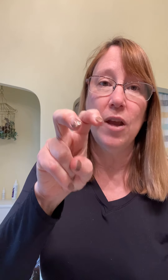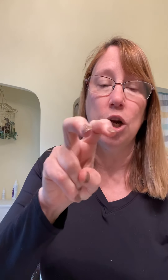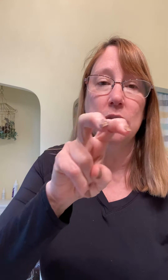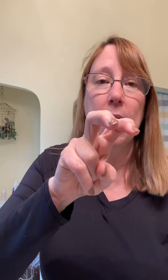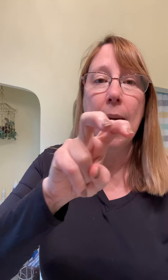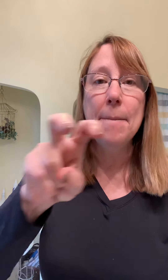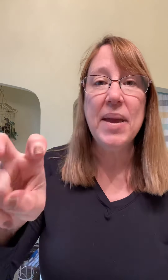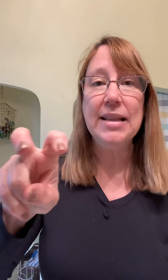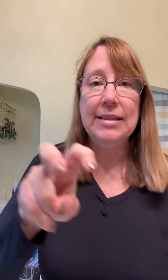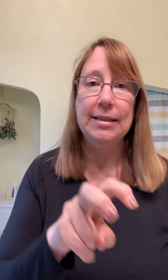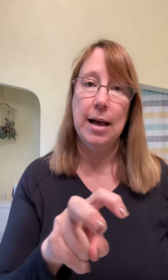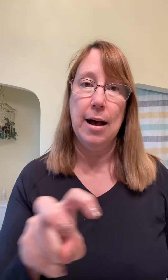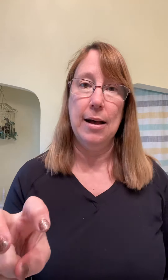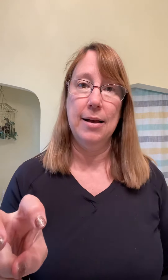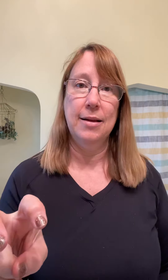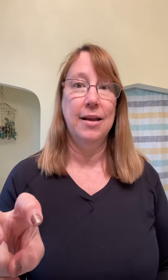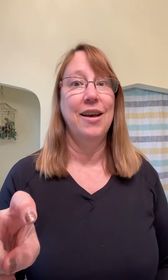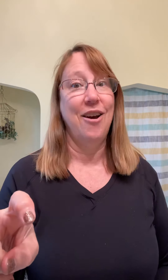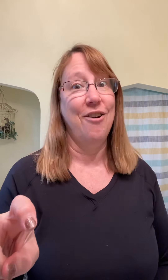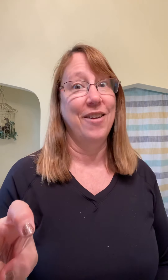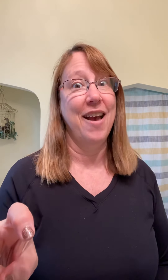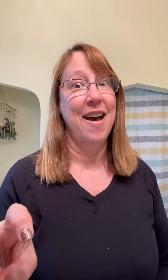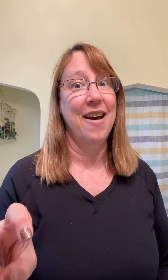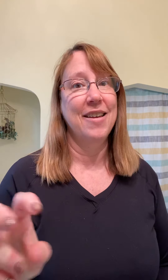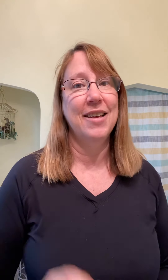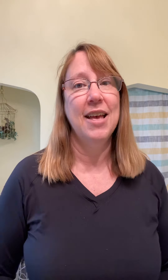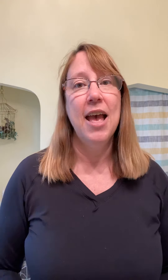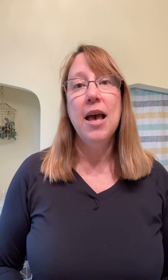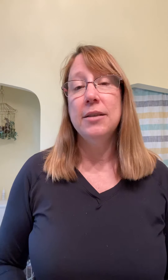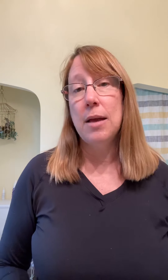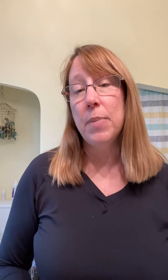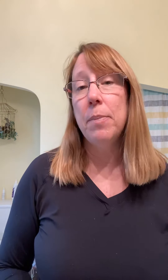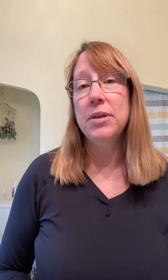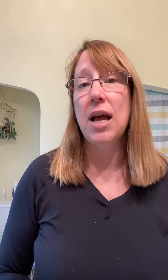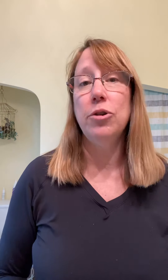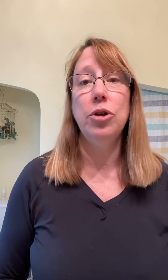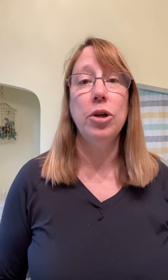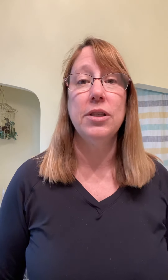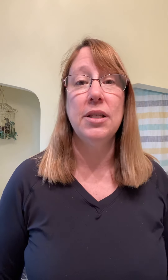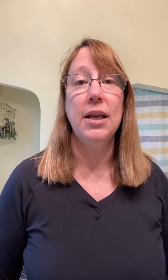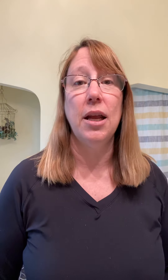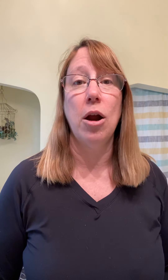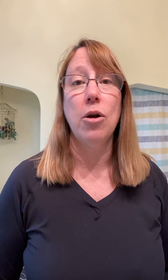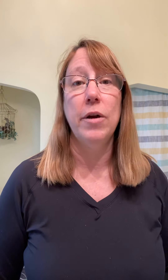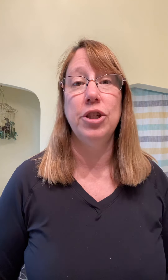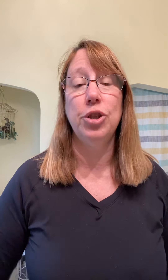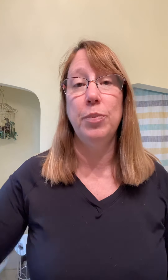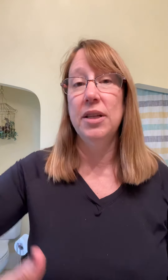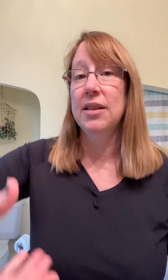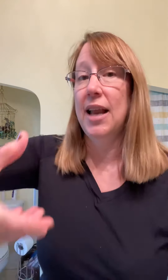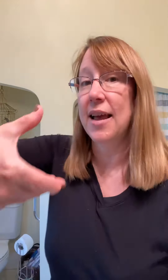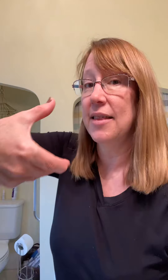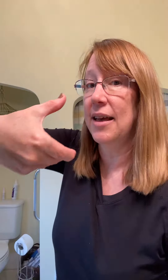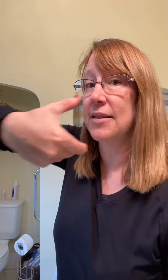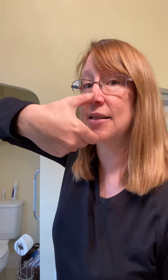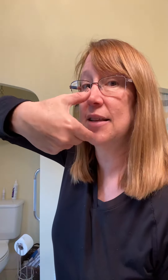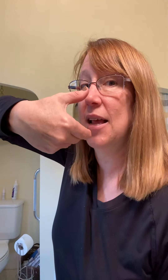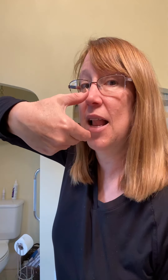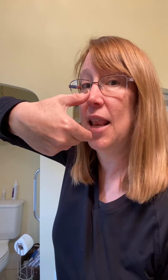fingers. Pizza. Oh yeah. Some people down in New York City are going to do pizza like this. Like